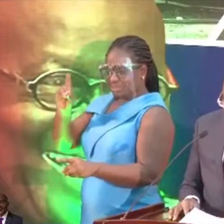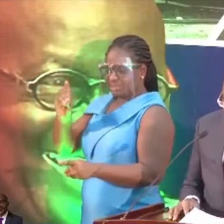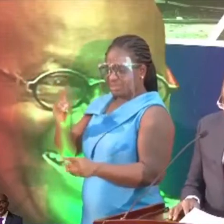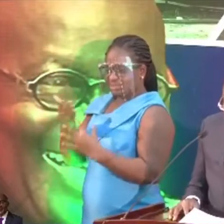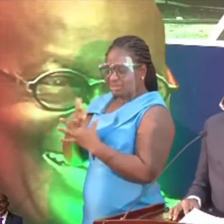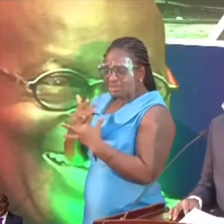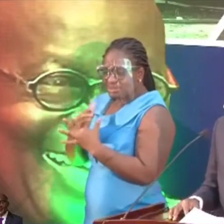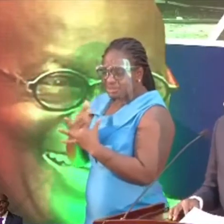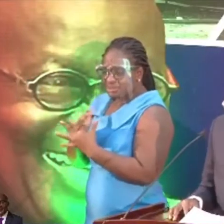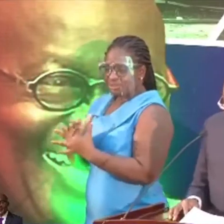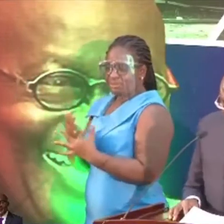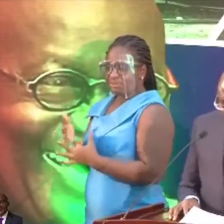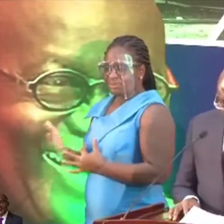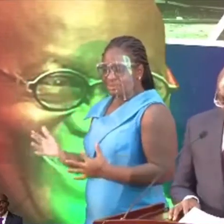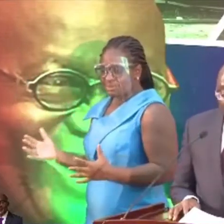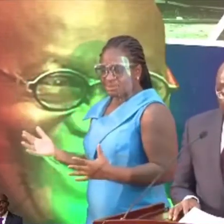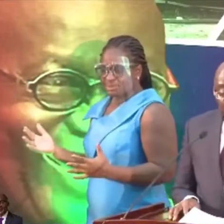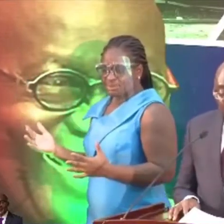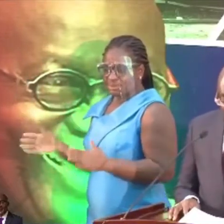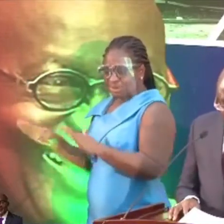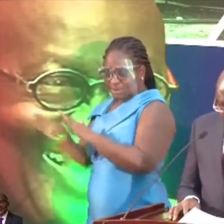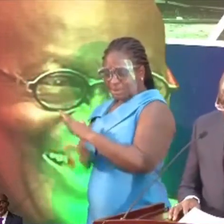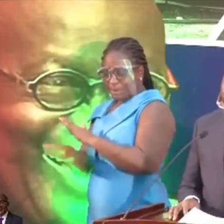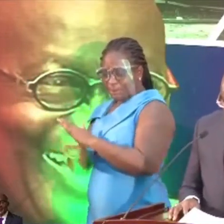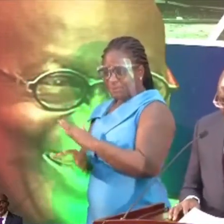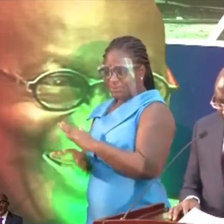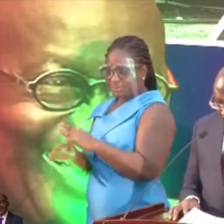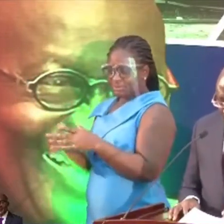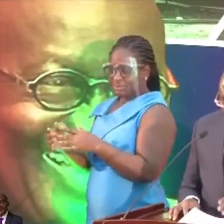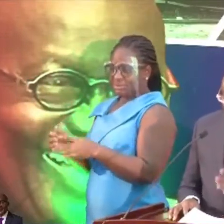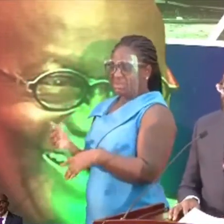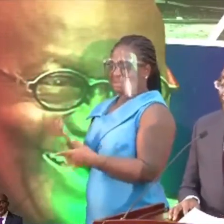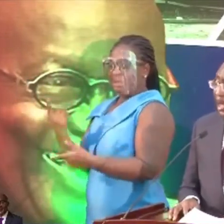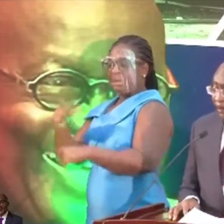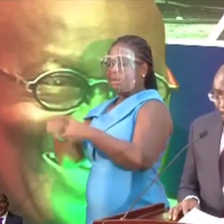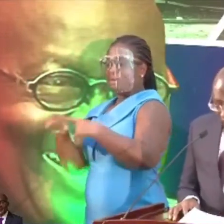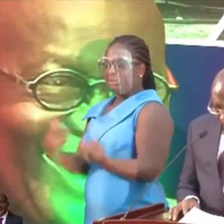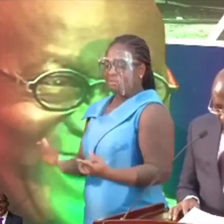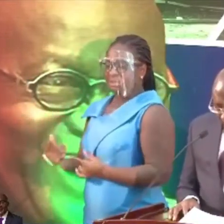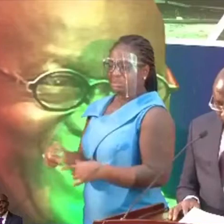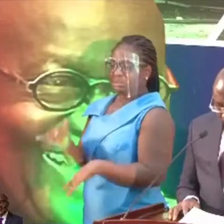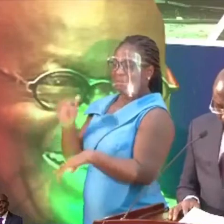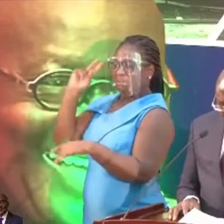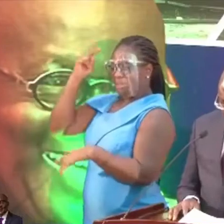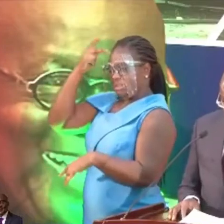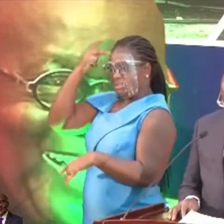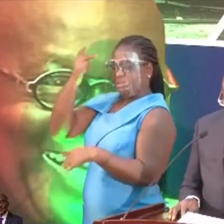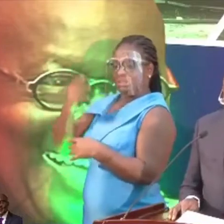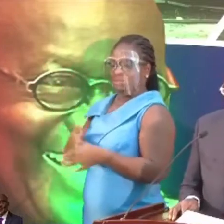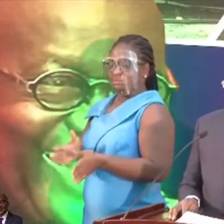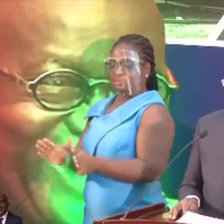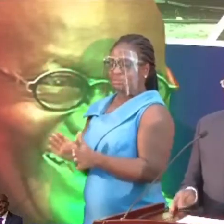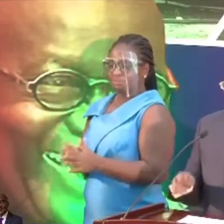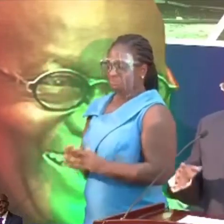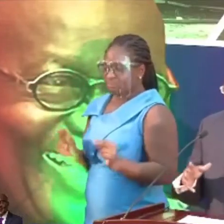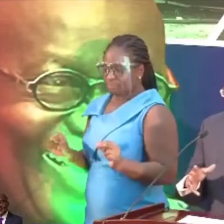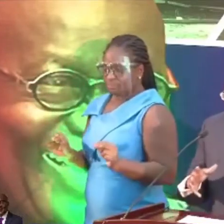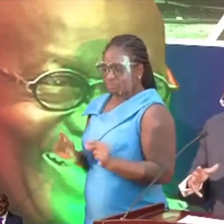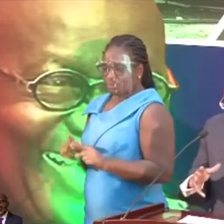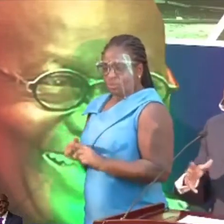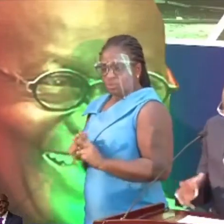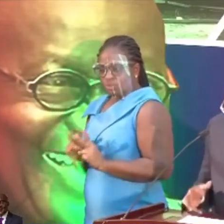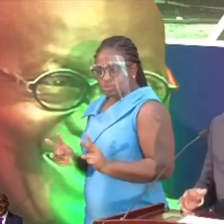of infrastructure amenities on the basis of tribal, ideological, and political preferences. So